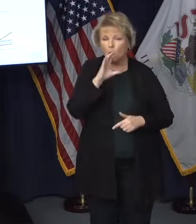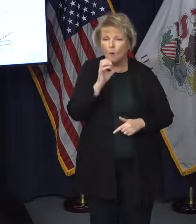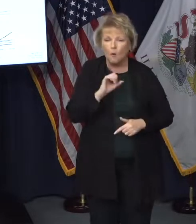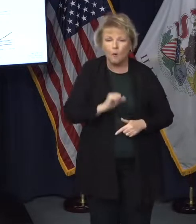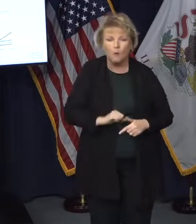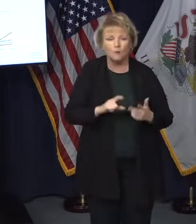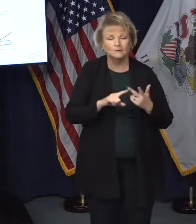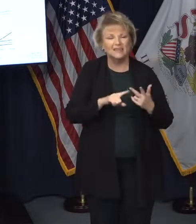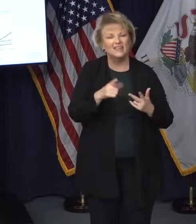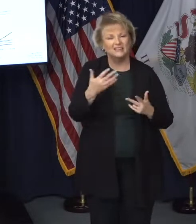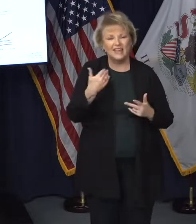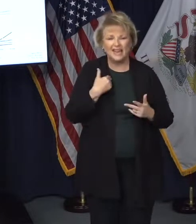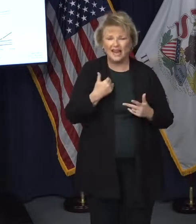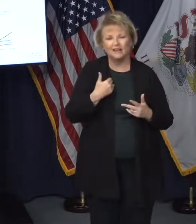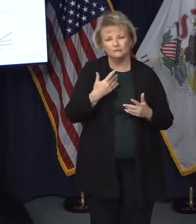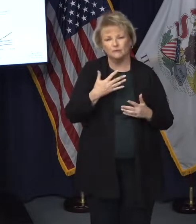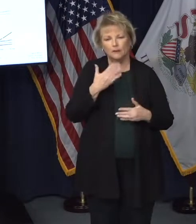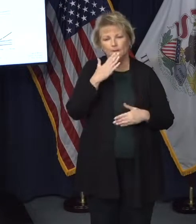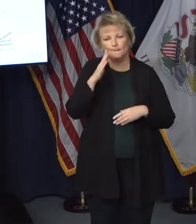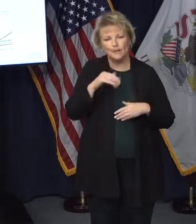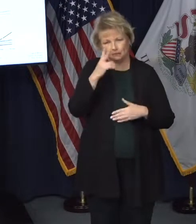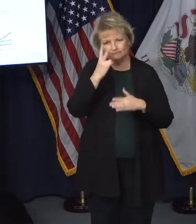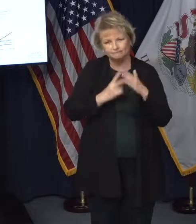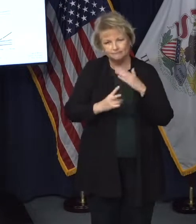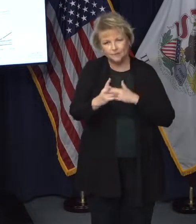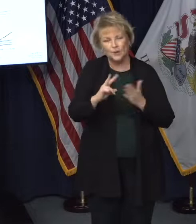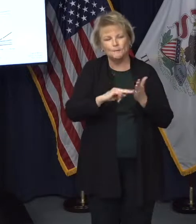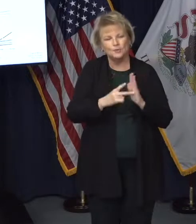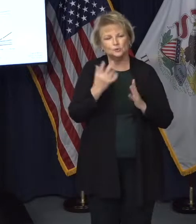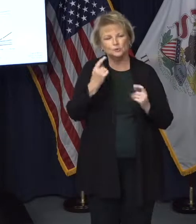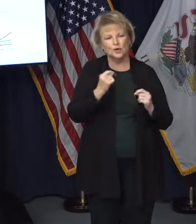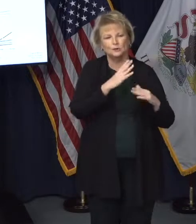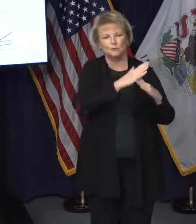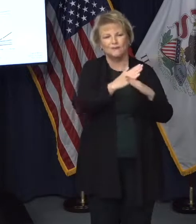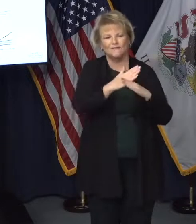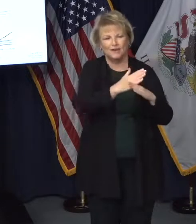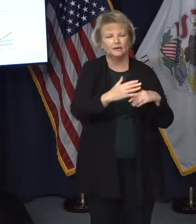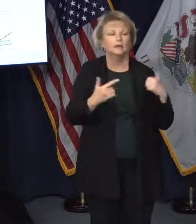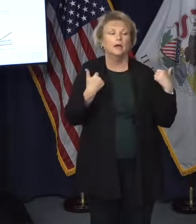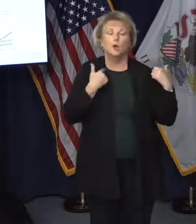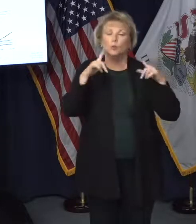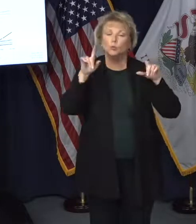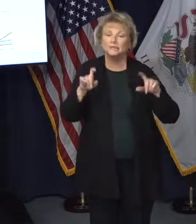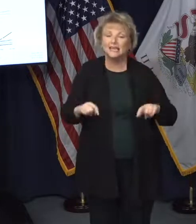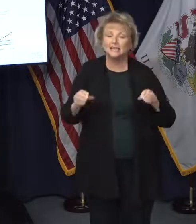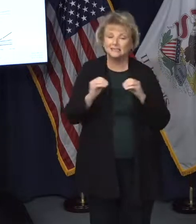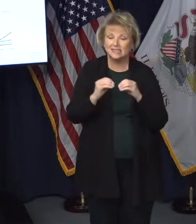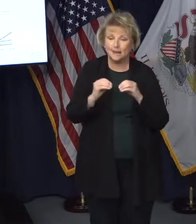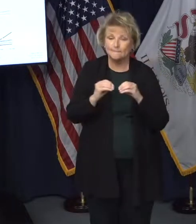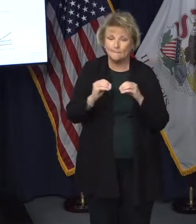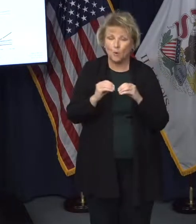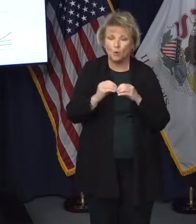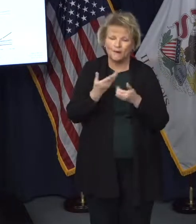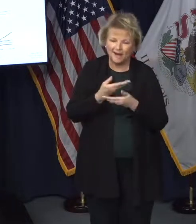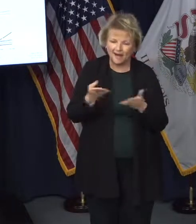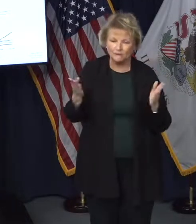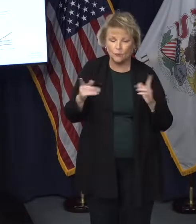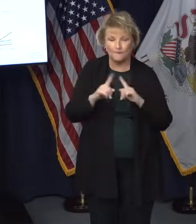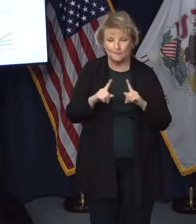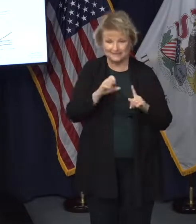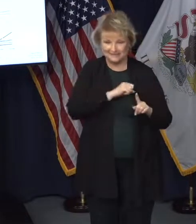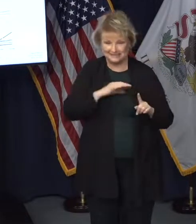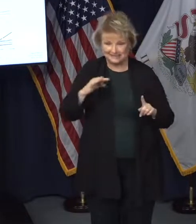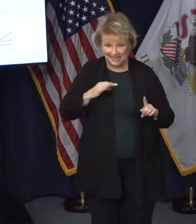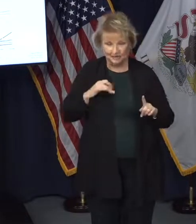they often have poor outcomes, so that's why we're trying so hard to keep it out in the first place. Dr. We're doing a lot more testing of everybody, but staff